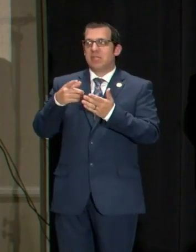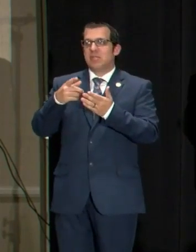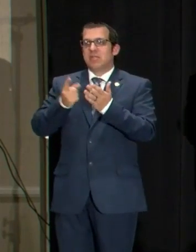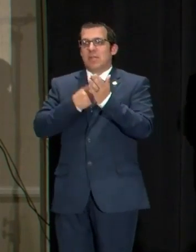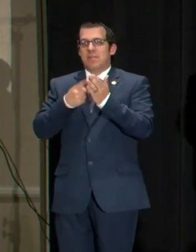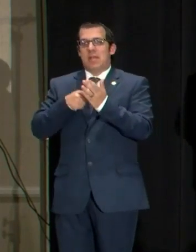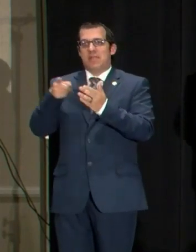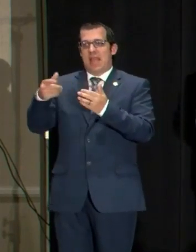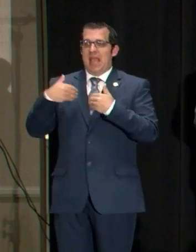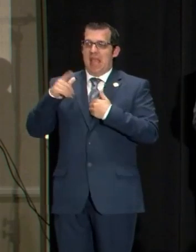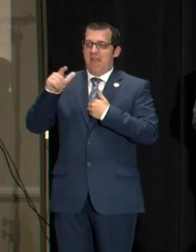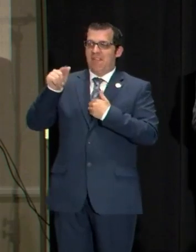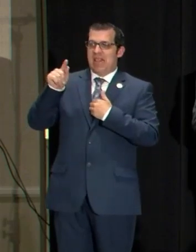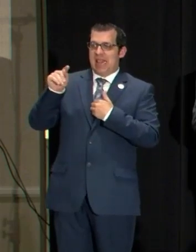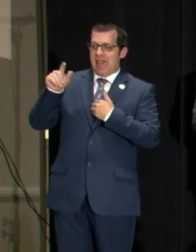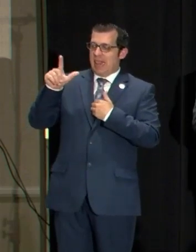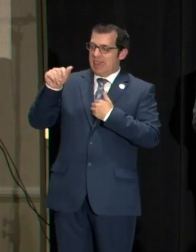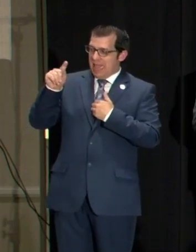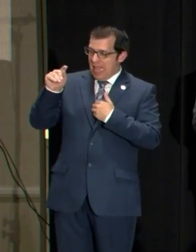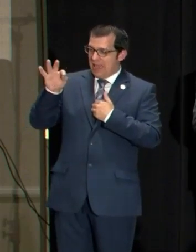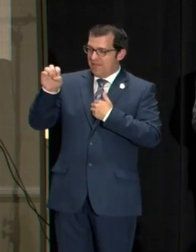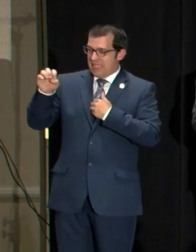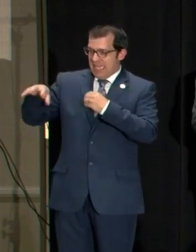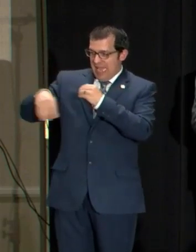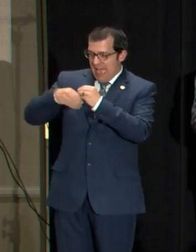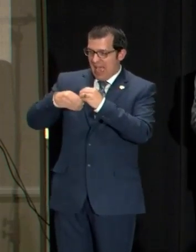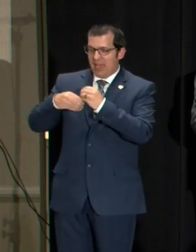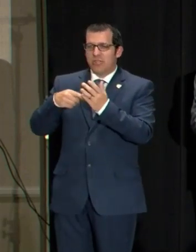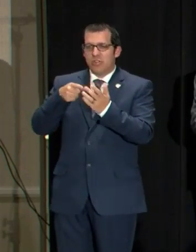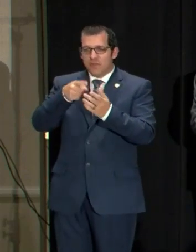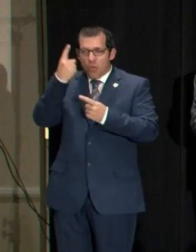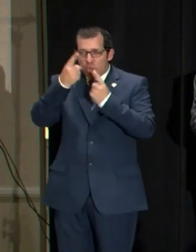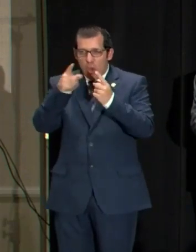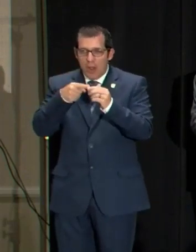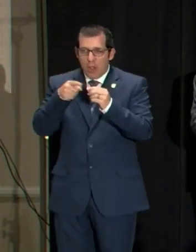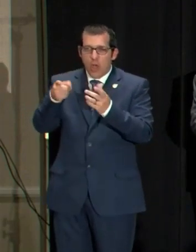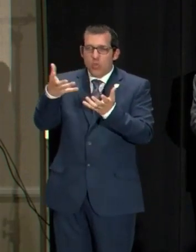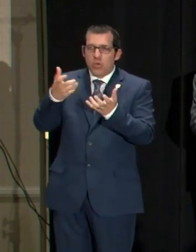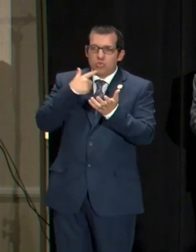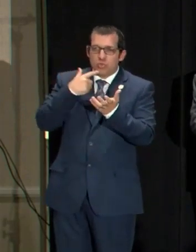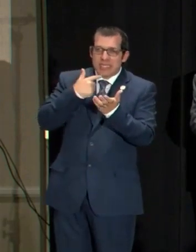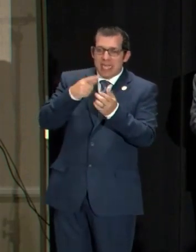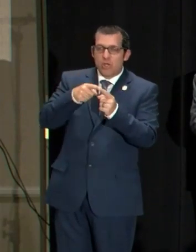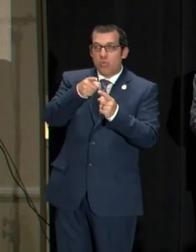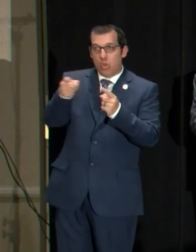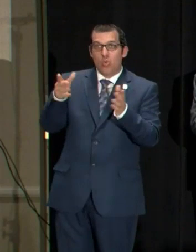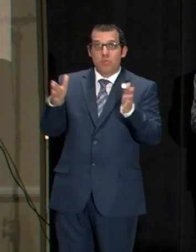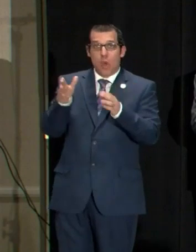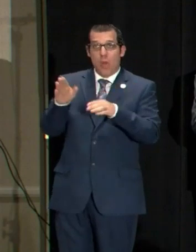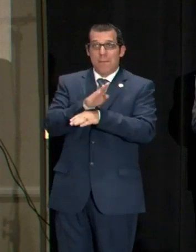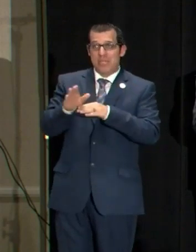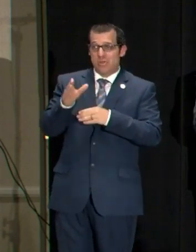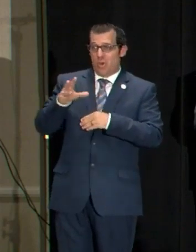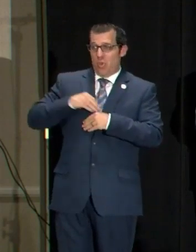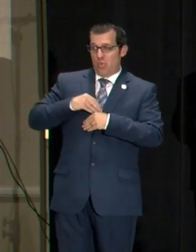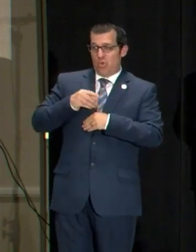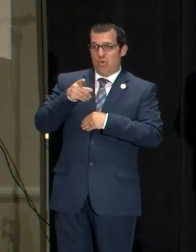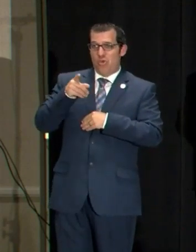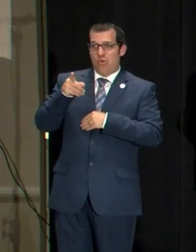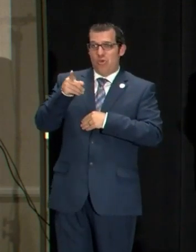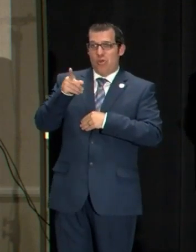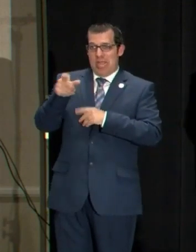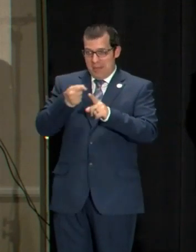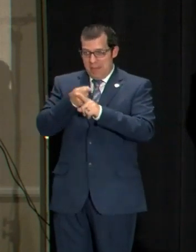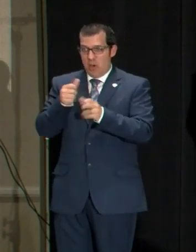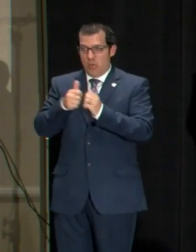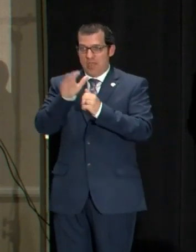fees acquired onto that. Have you thought about that? What would you want to say to those people? Because I know a lot of these small business owners are not only